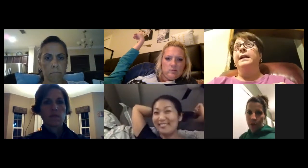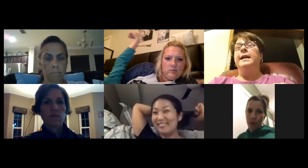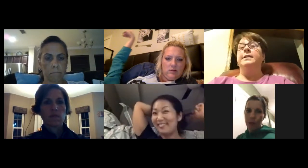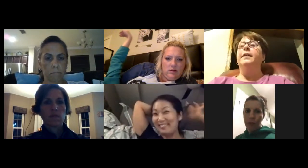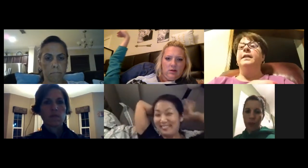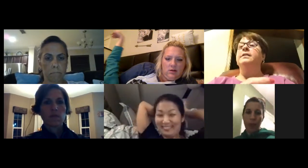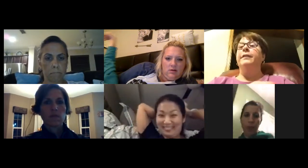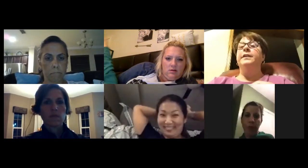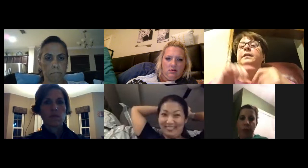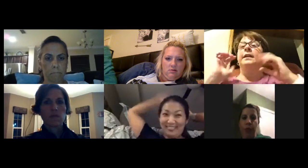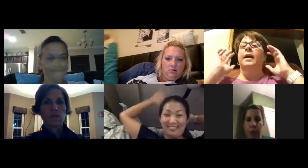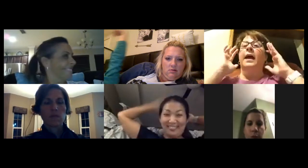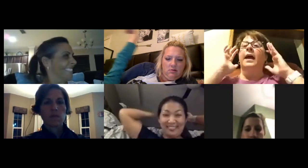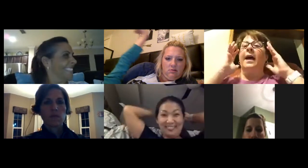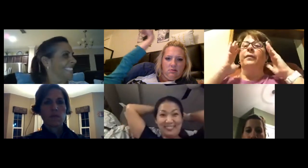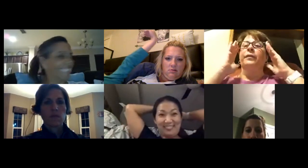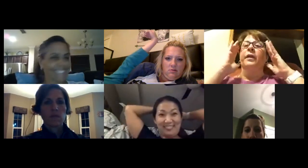and they'll definitely have,